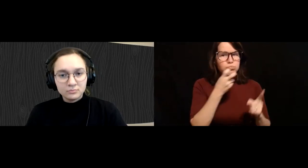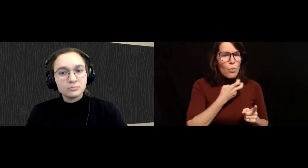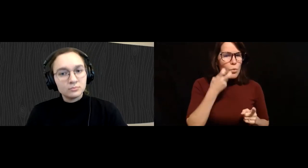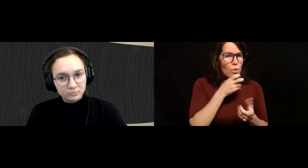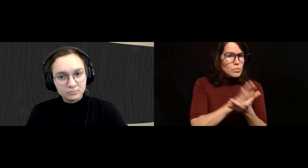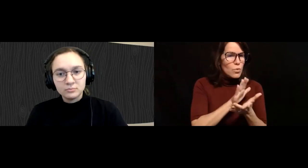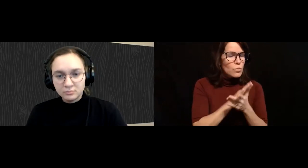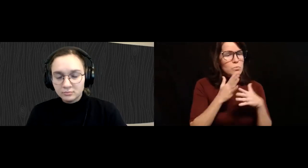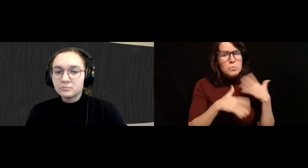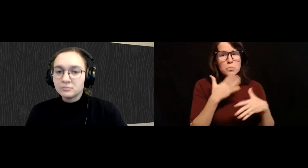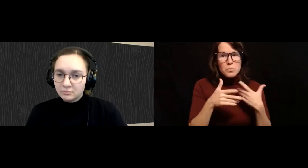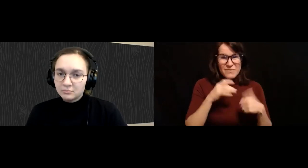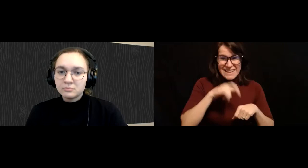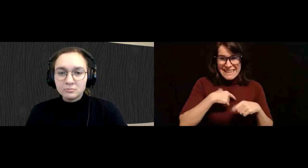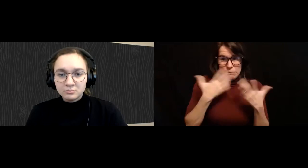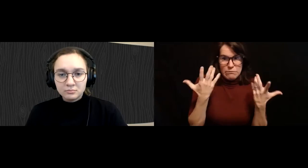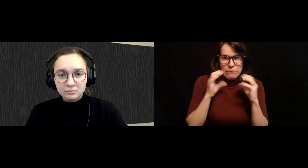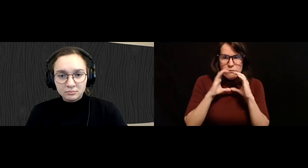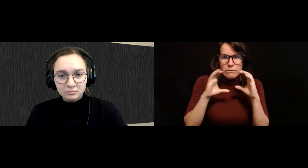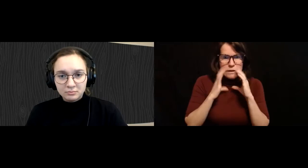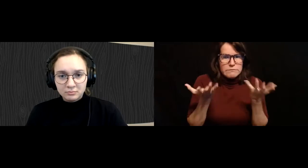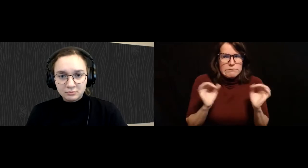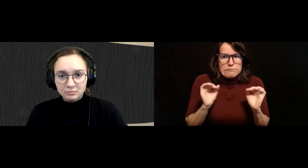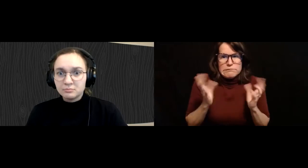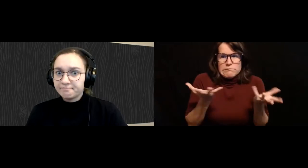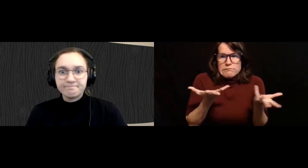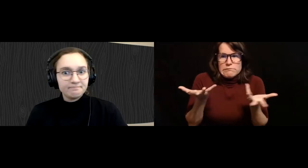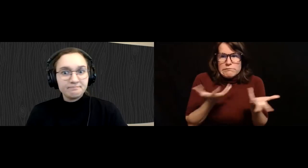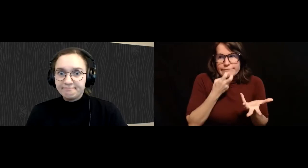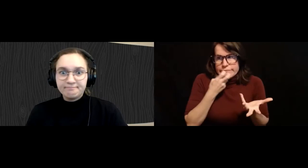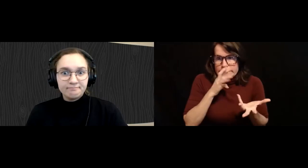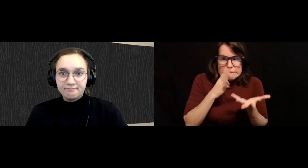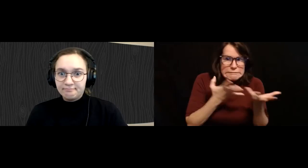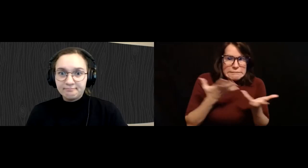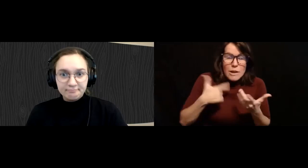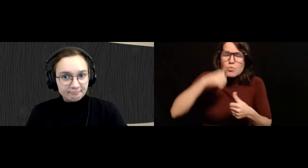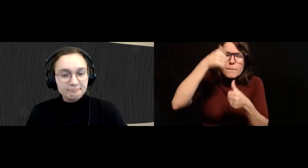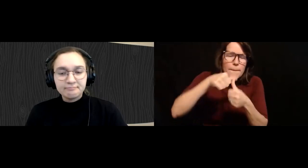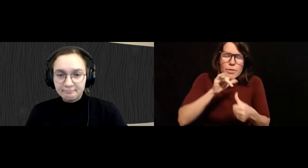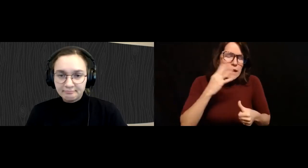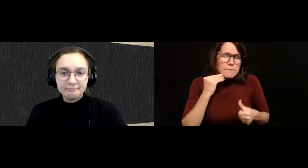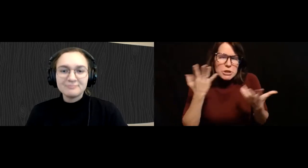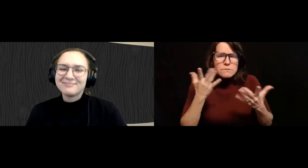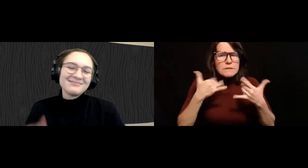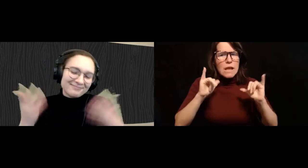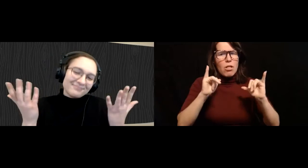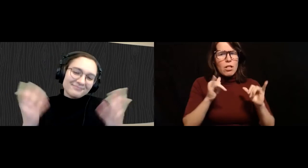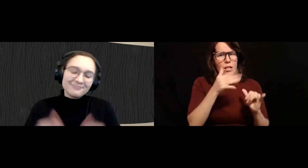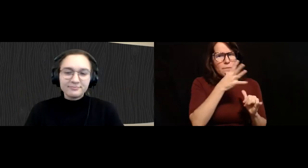out of the gate. And I did that for some time. Communication was non-existent, to be honest with you. I really don't